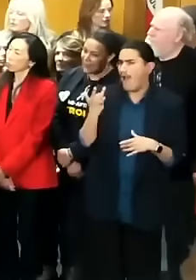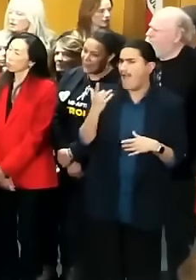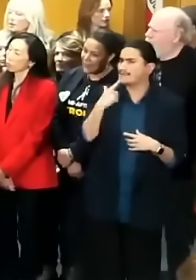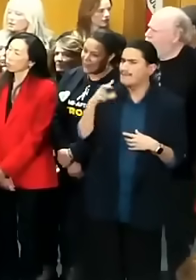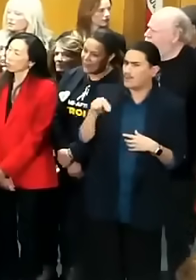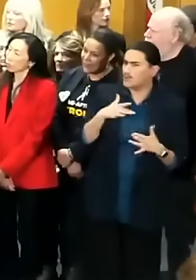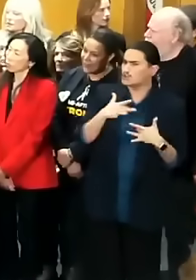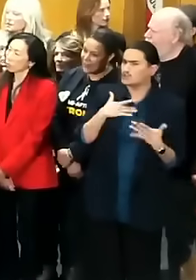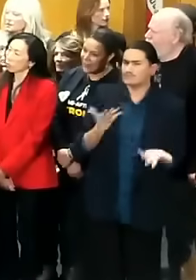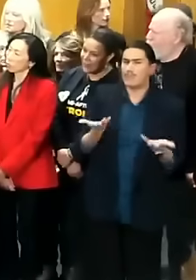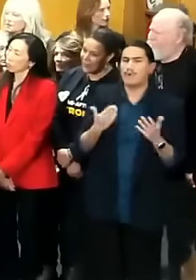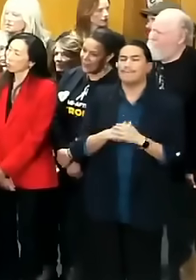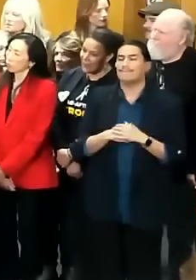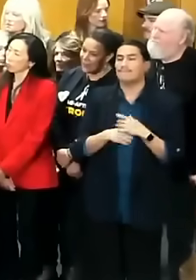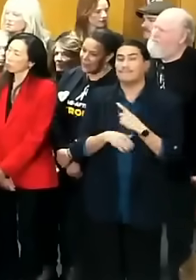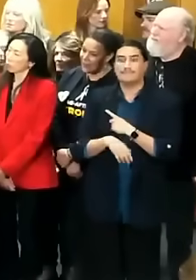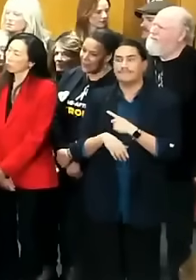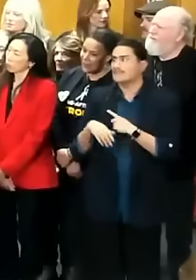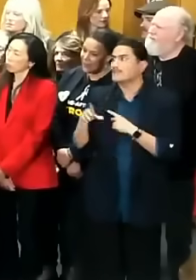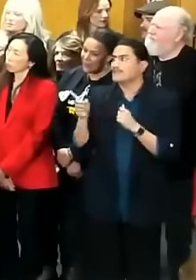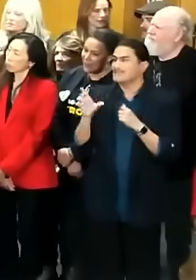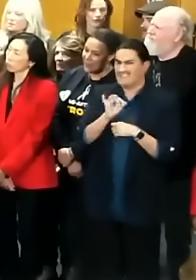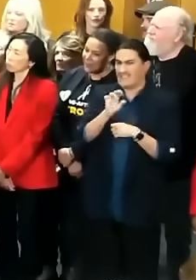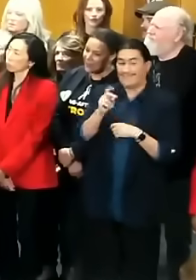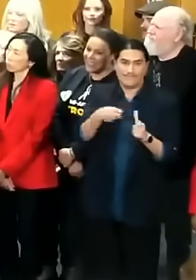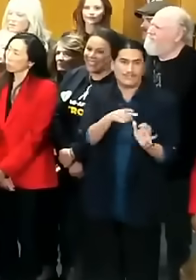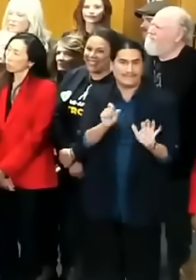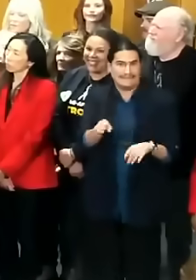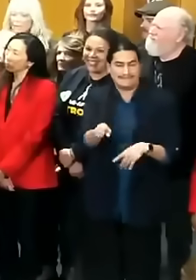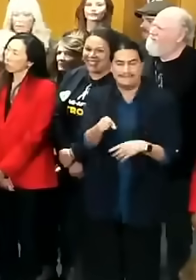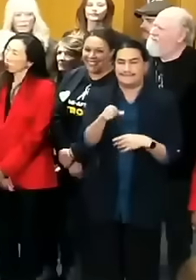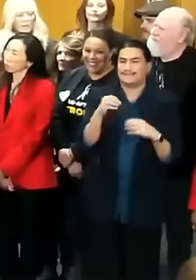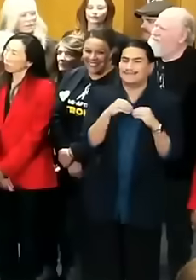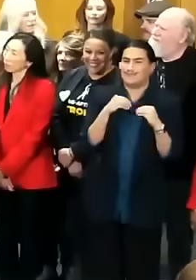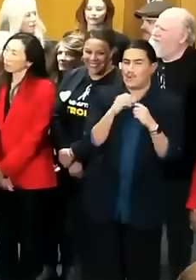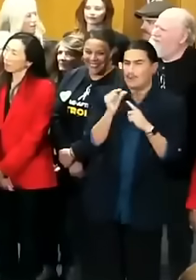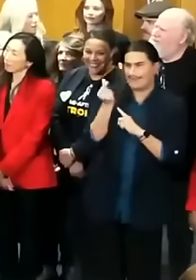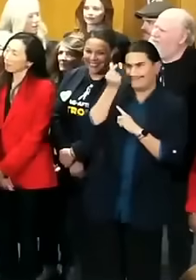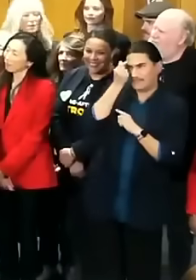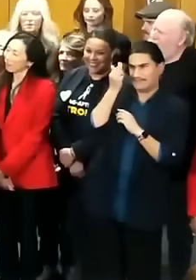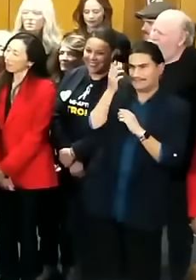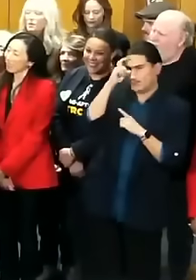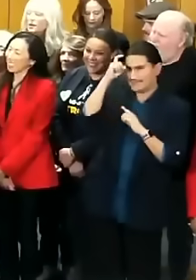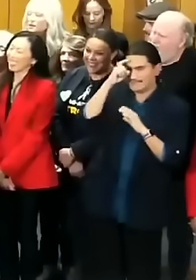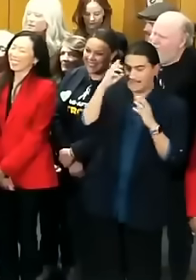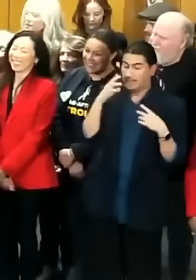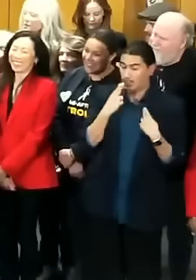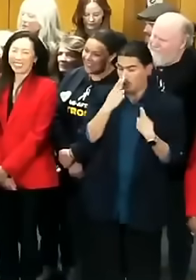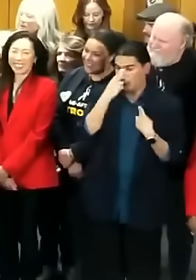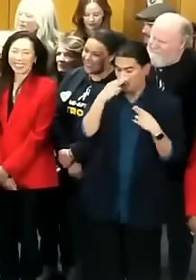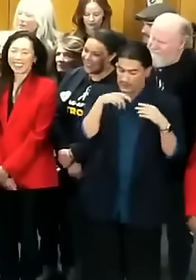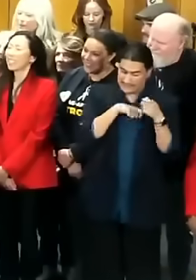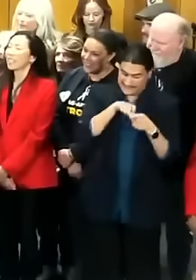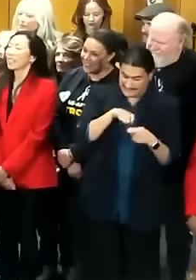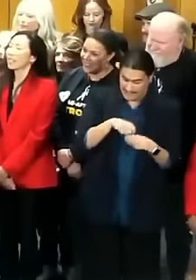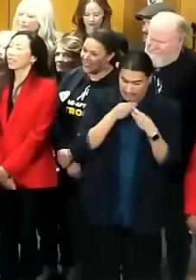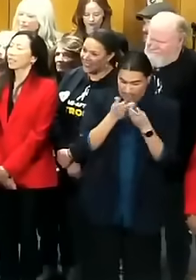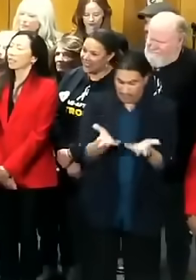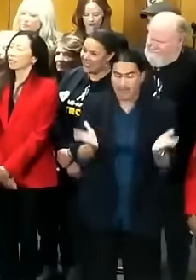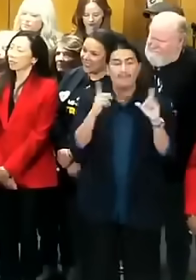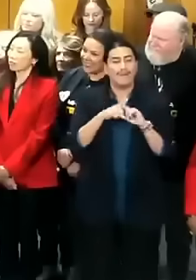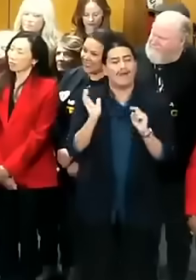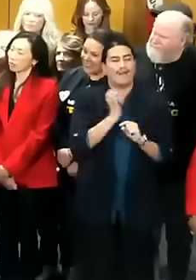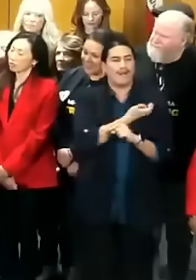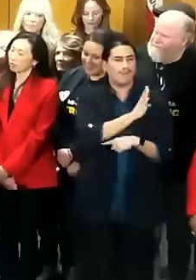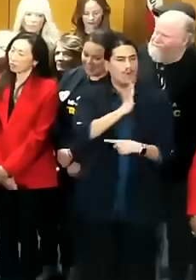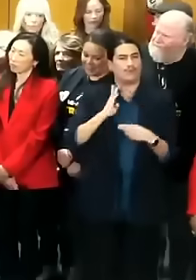Sure. Well, first of all, this may be a bit more governance nerd wisdom than anybody here wants, but our board works on a weighted voting